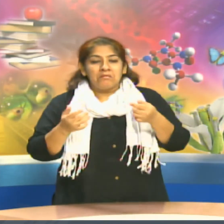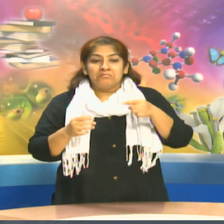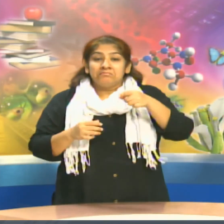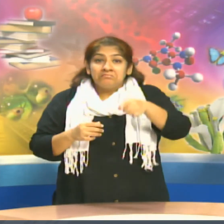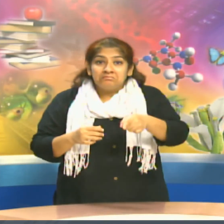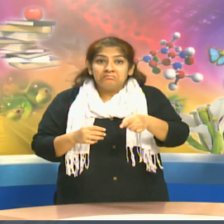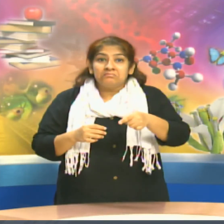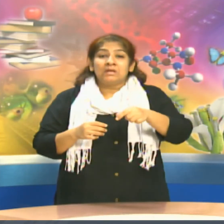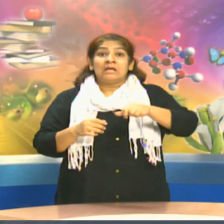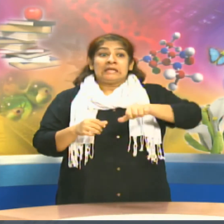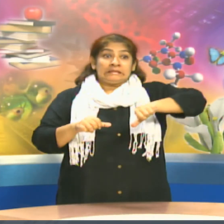consider,